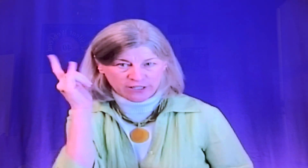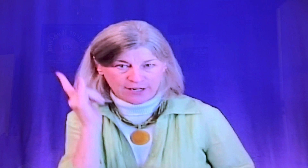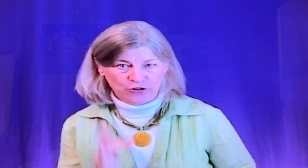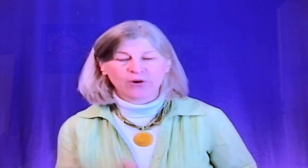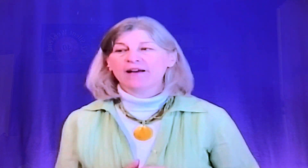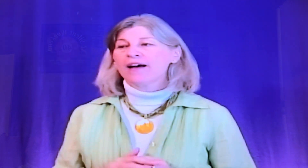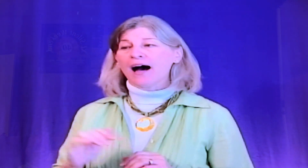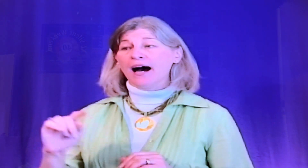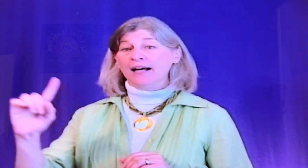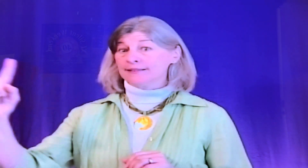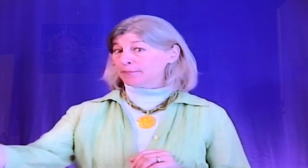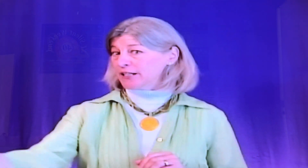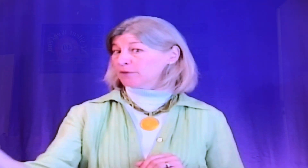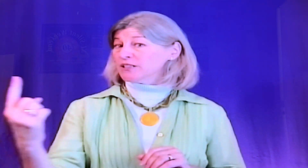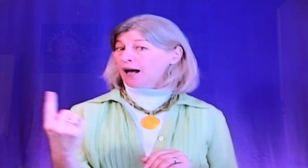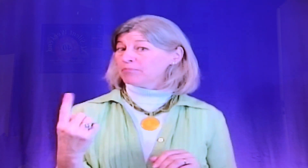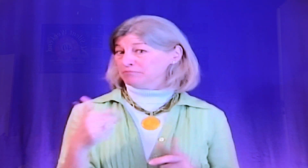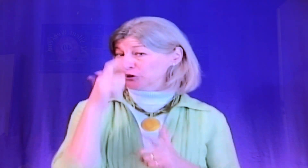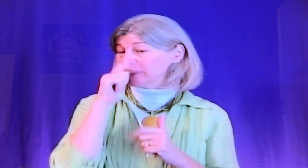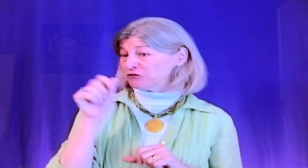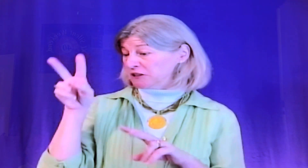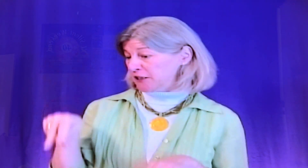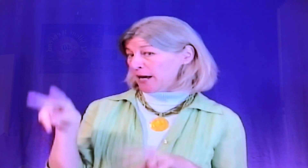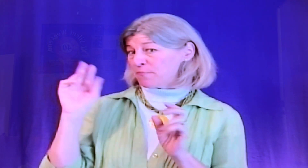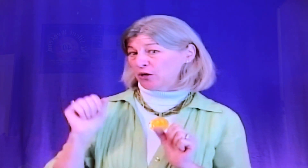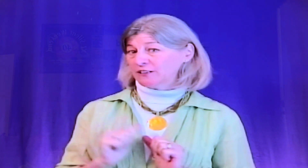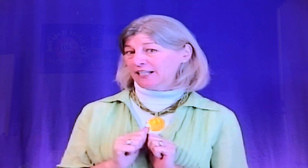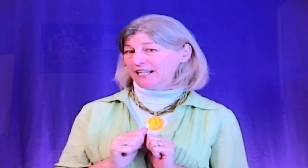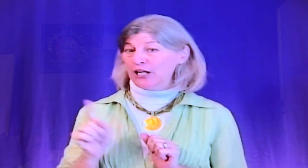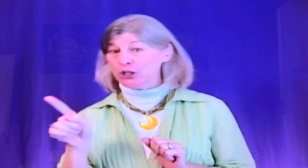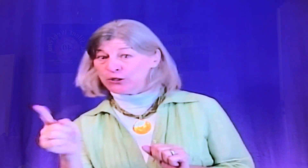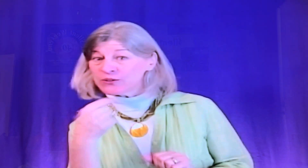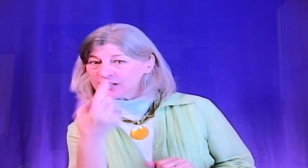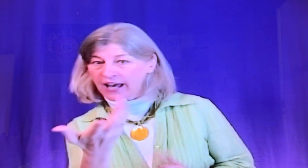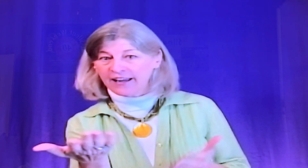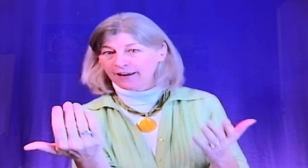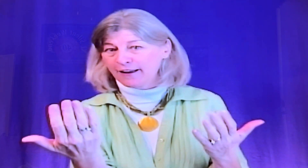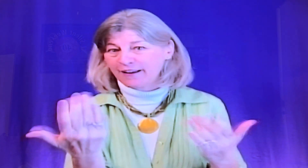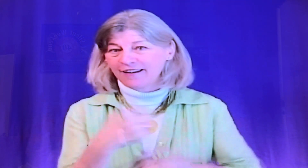bartender, and somebody comes up and you're interested in that person and you say,